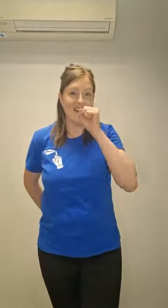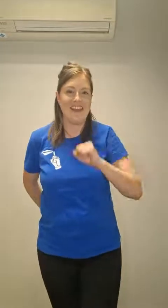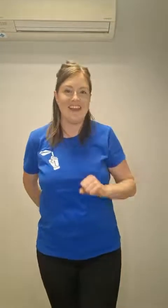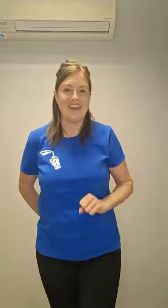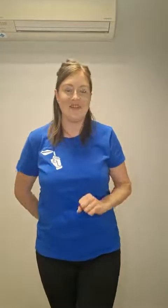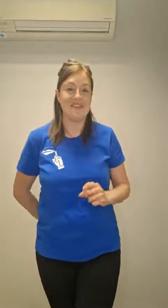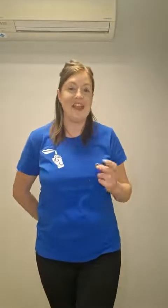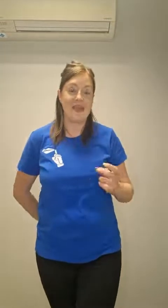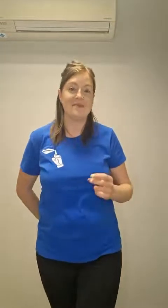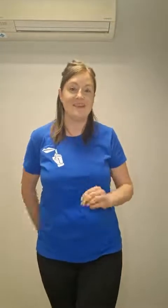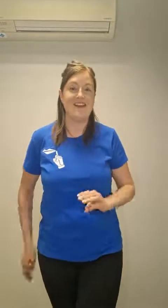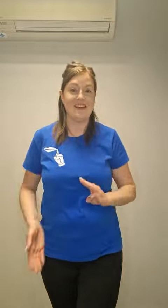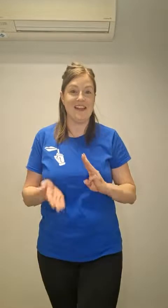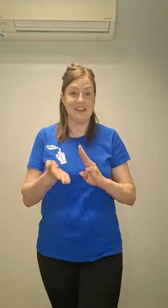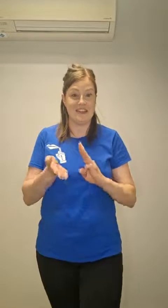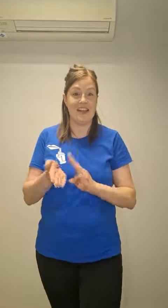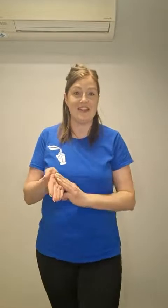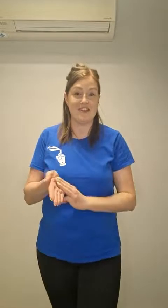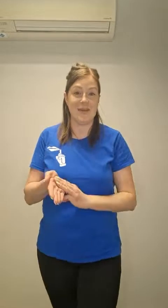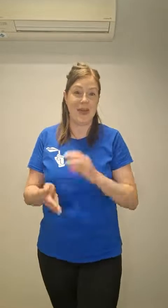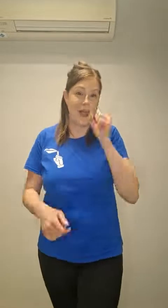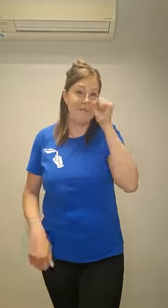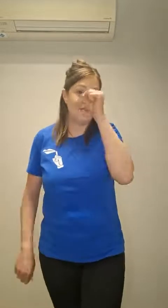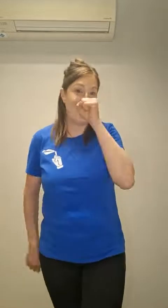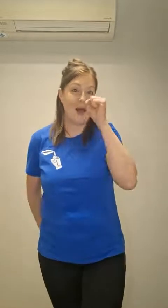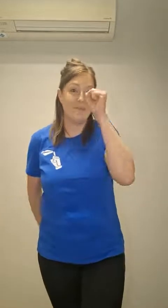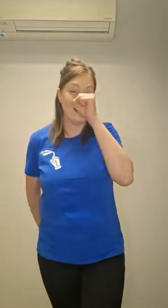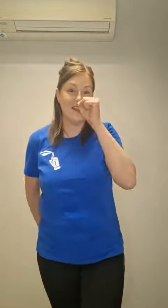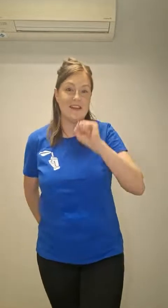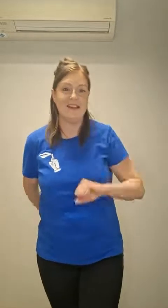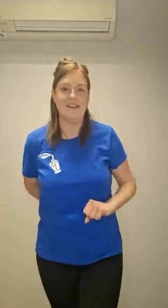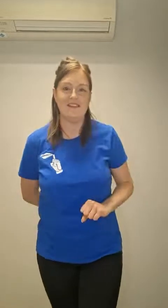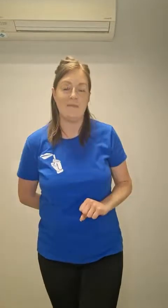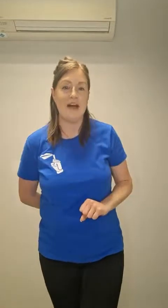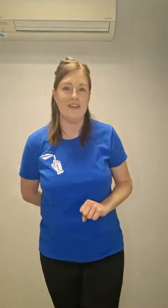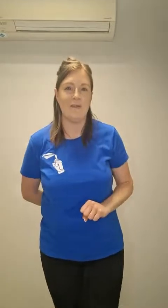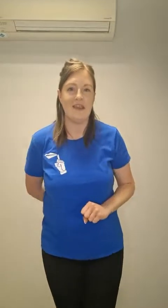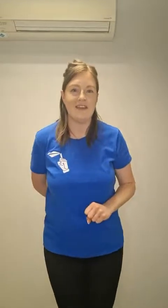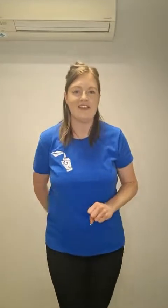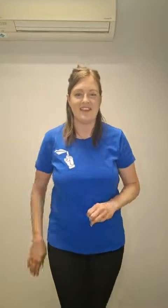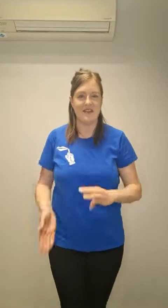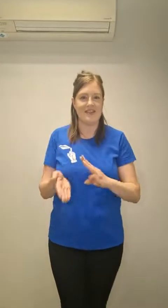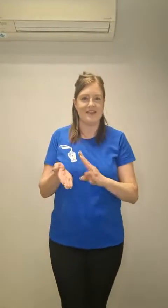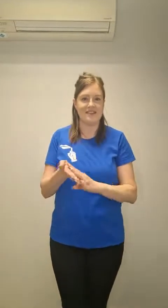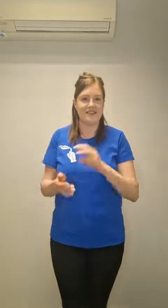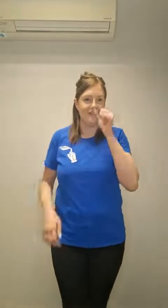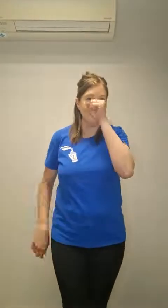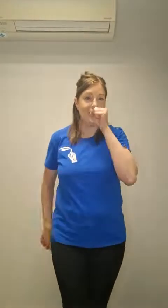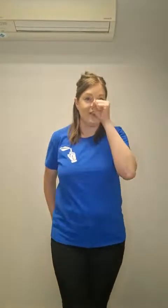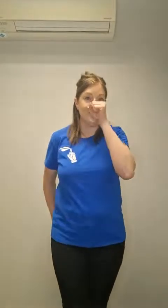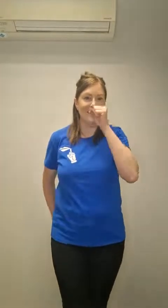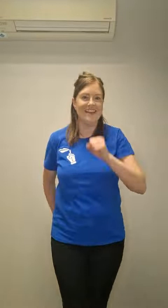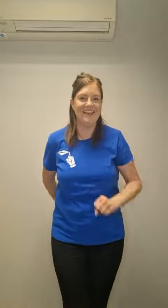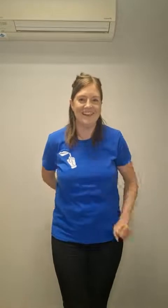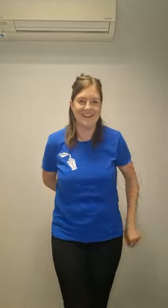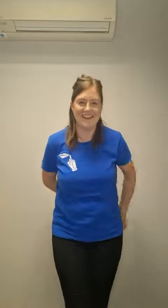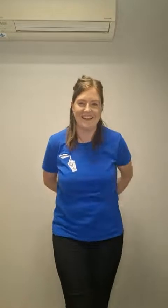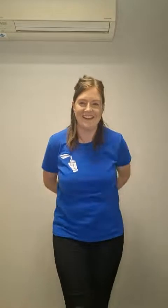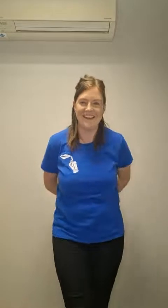here, whose name sign is the letter shape M and pig for Matthew Pig, so he is Matthew, which